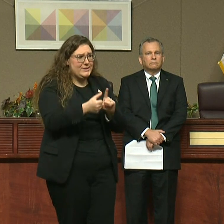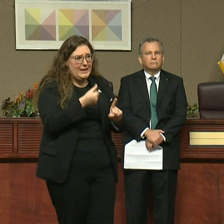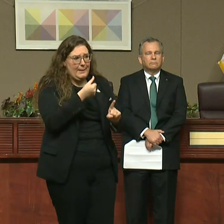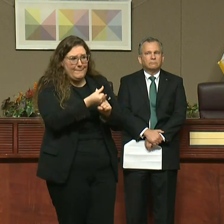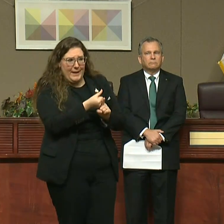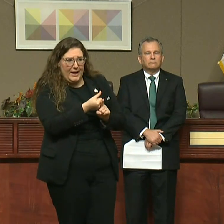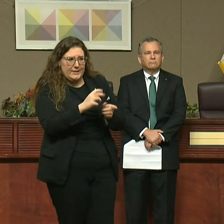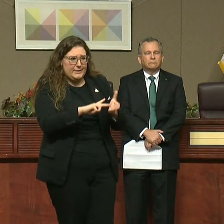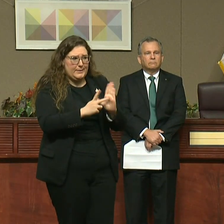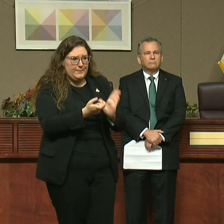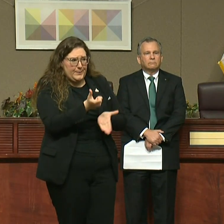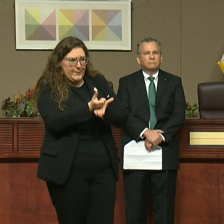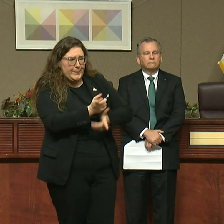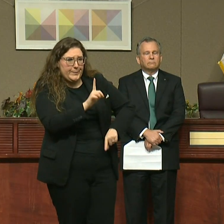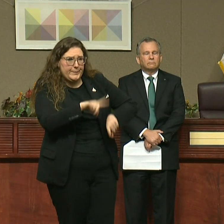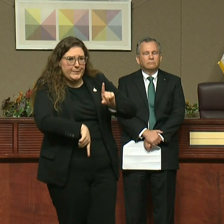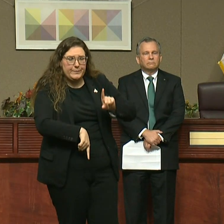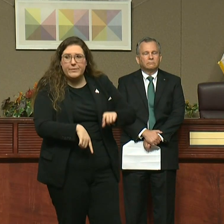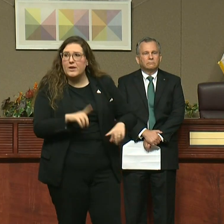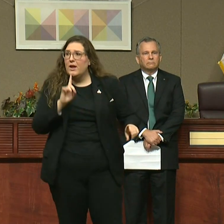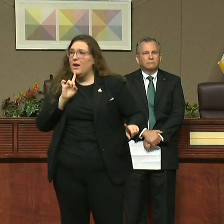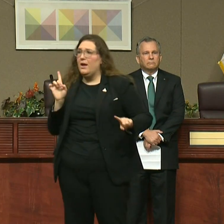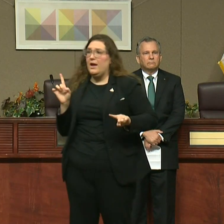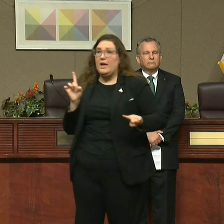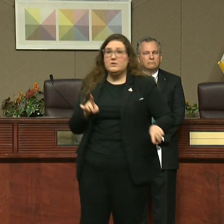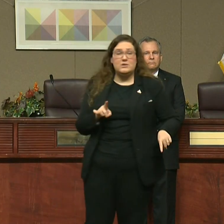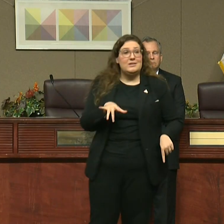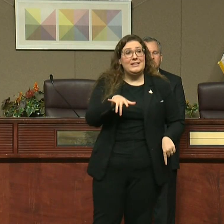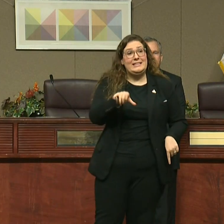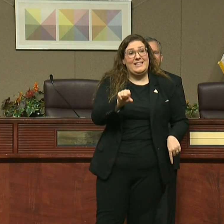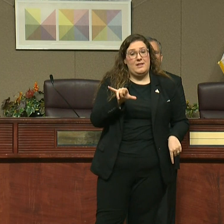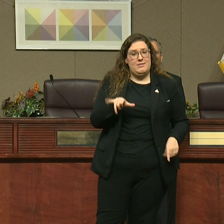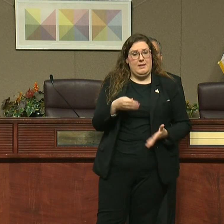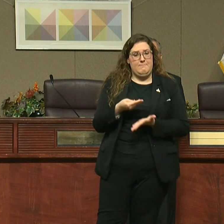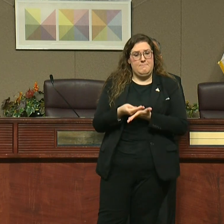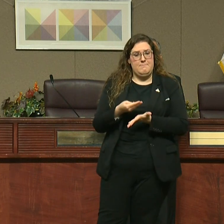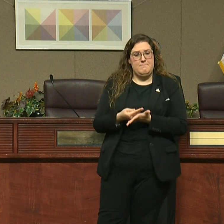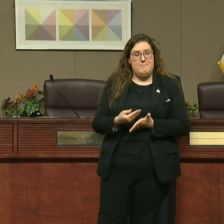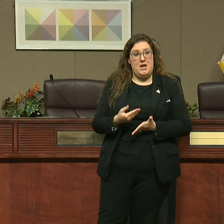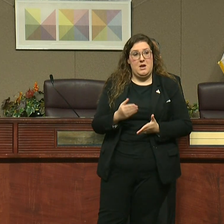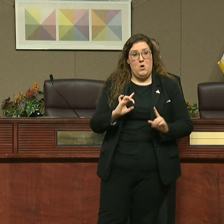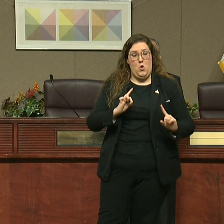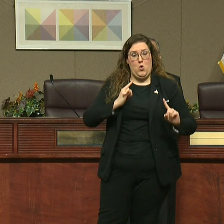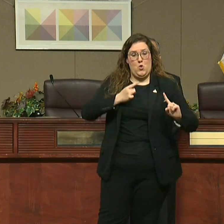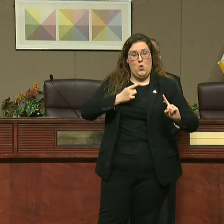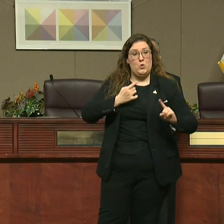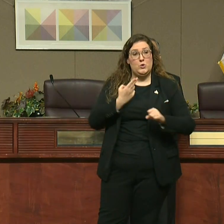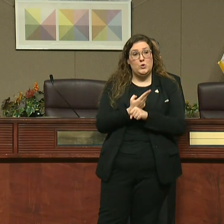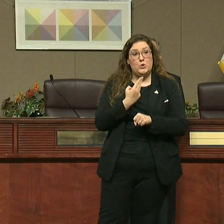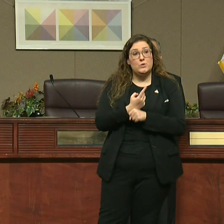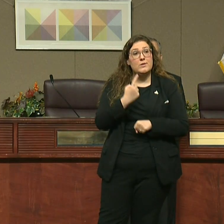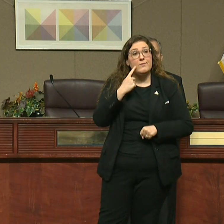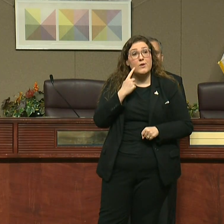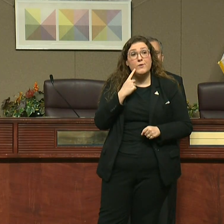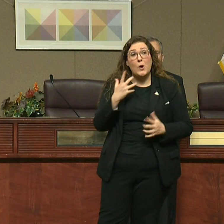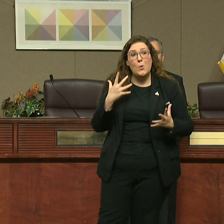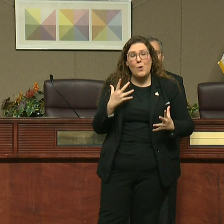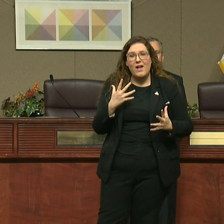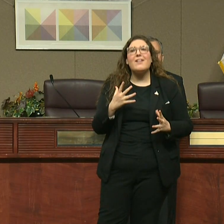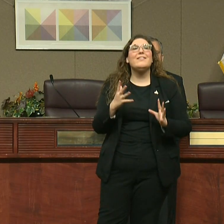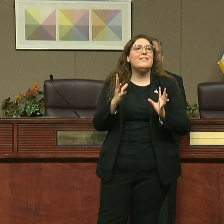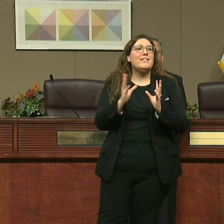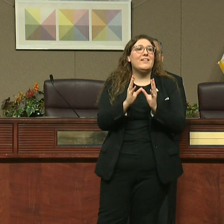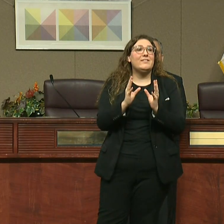we had intended to use TDT revenues for the expansion of the convention center. We had